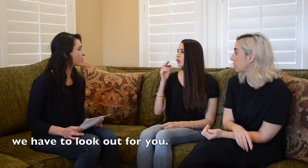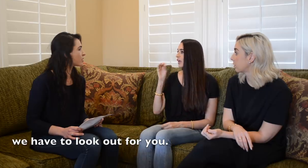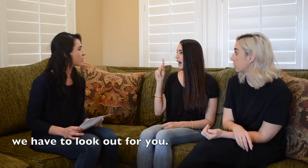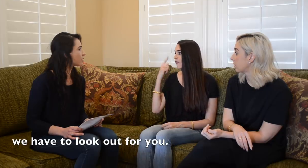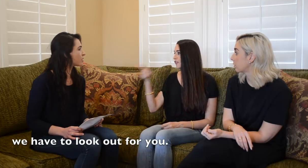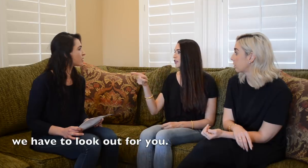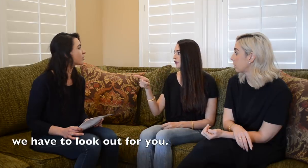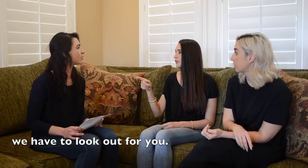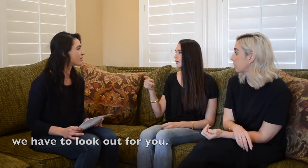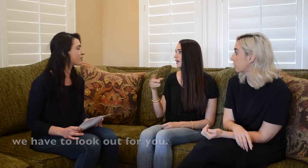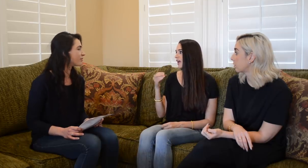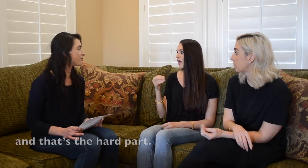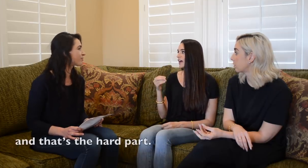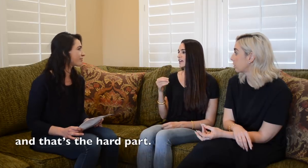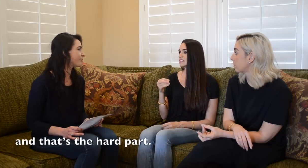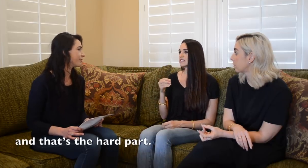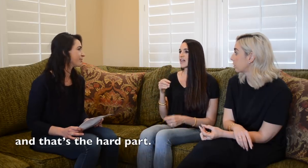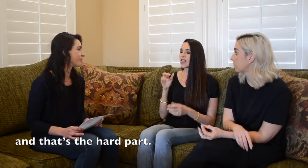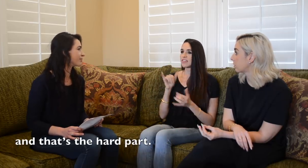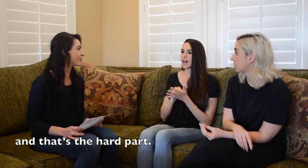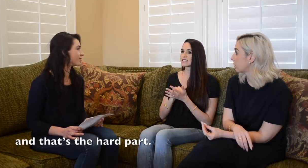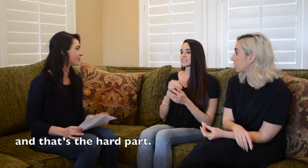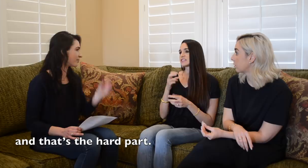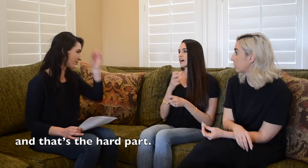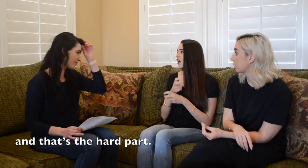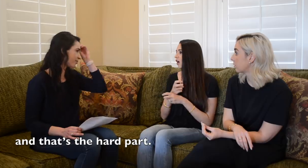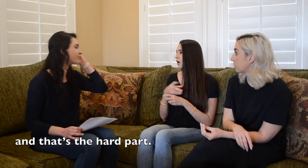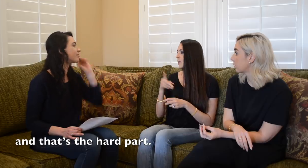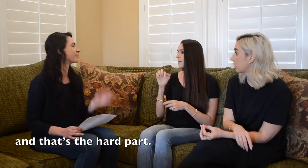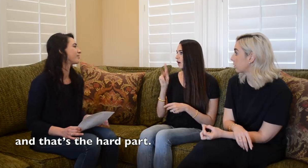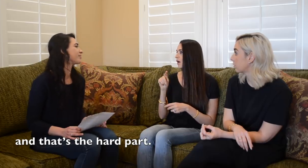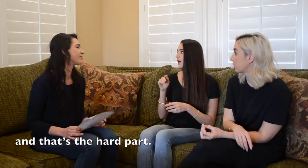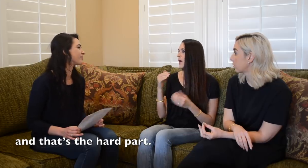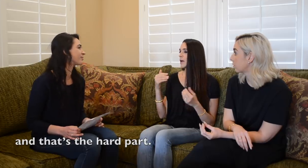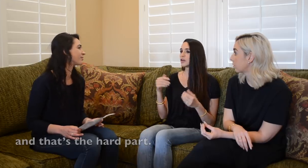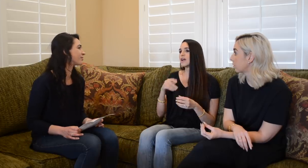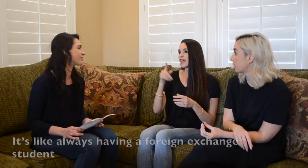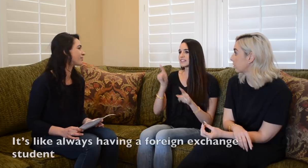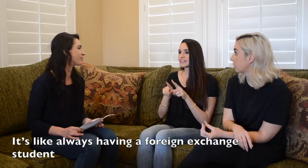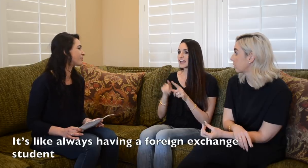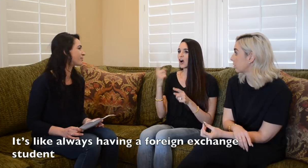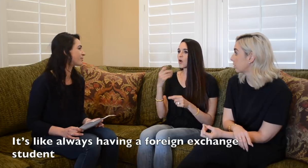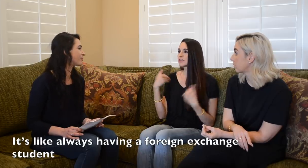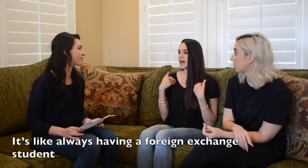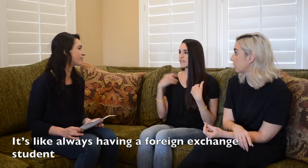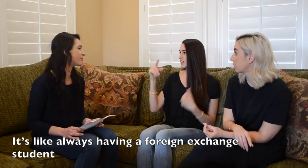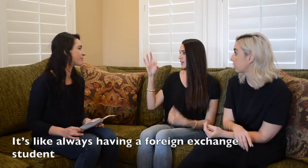look out for you. And that's just the hard part. You know, it's like always having